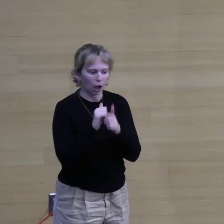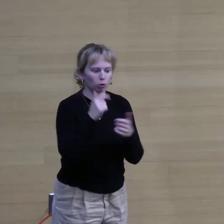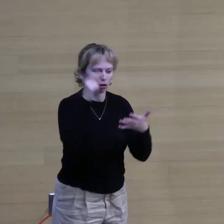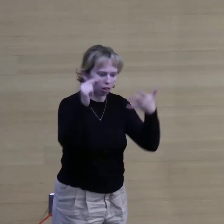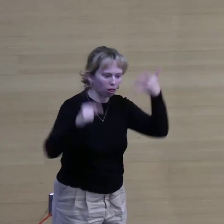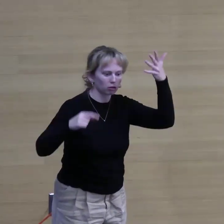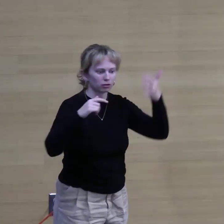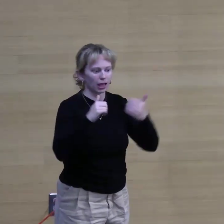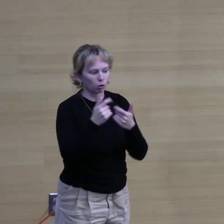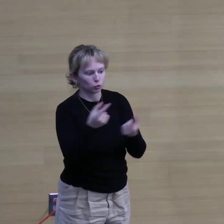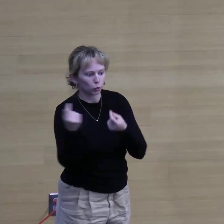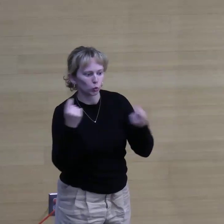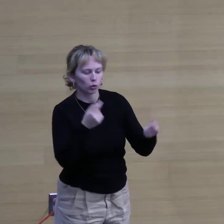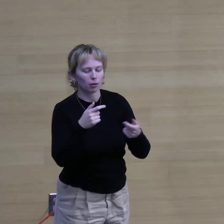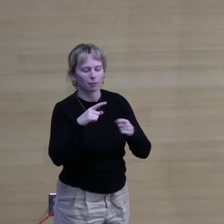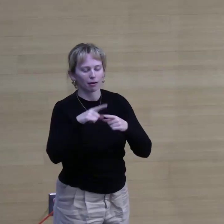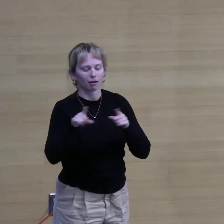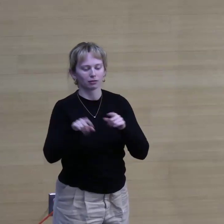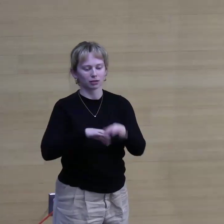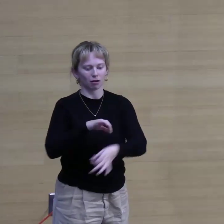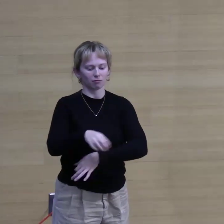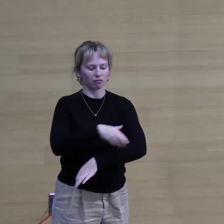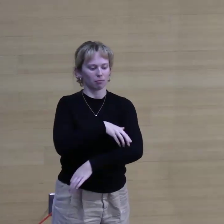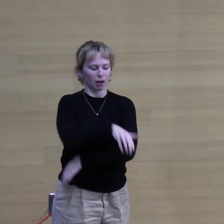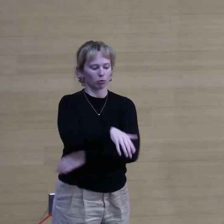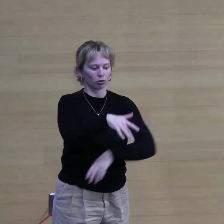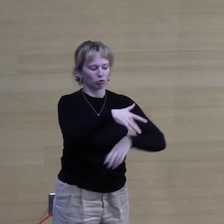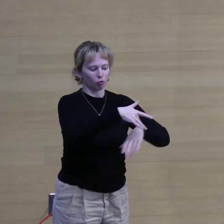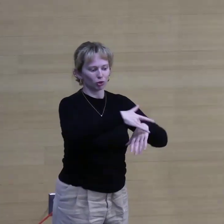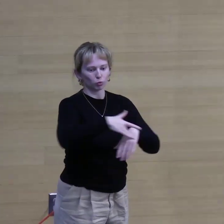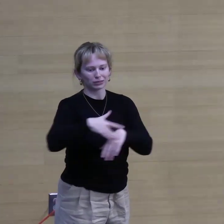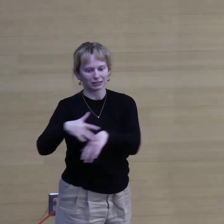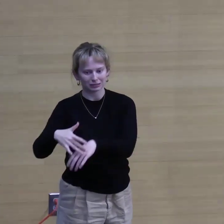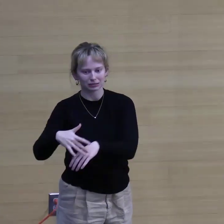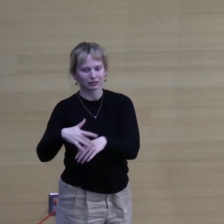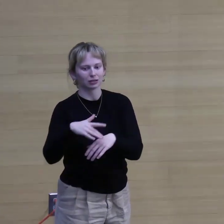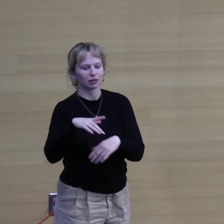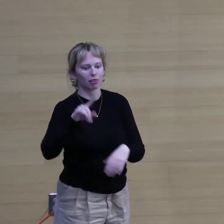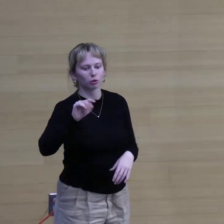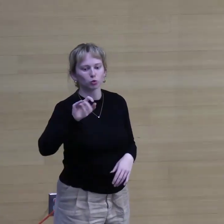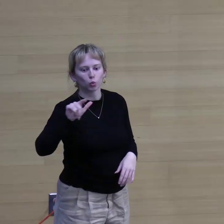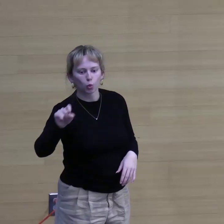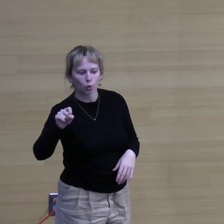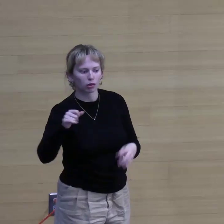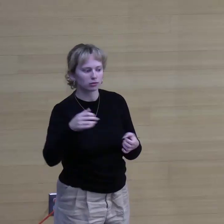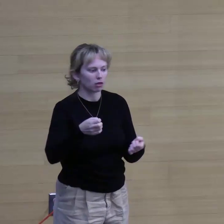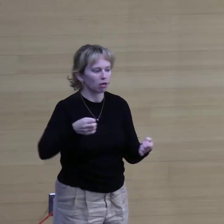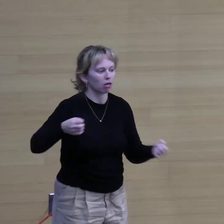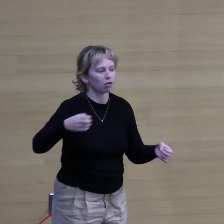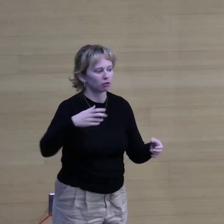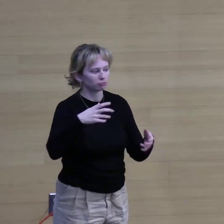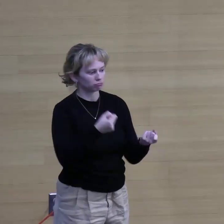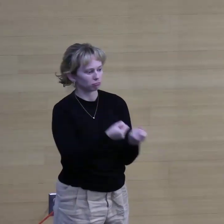it, instead of empowering them with the resources and the tools to support